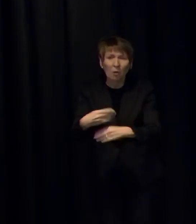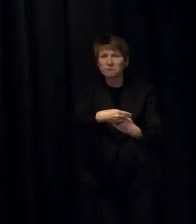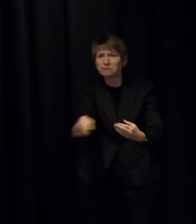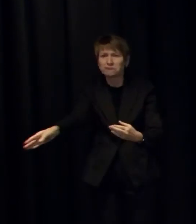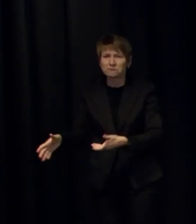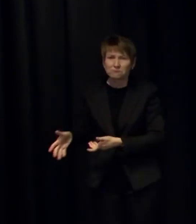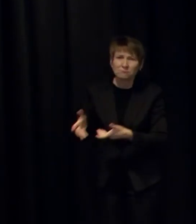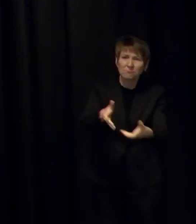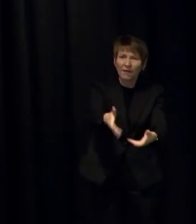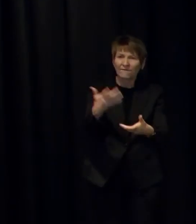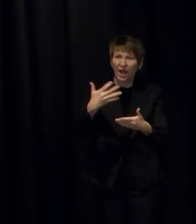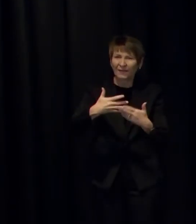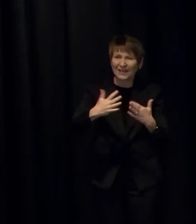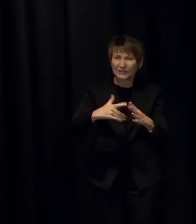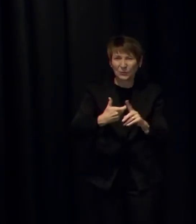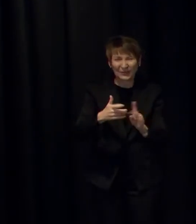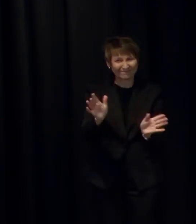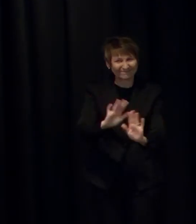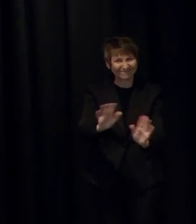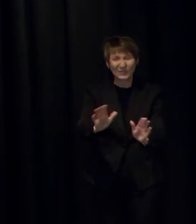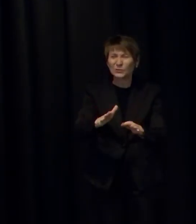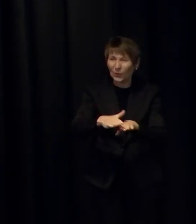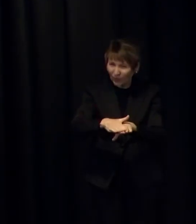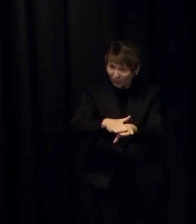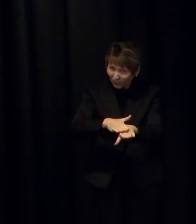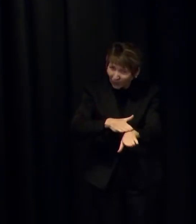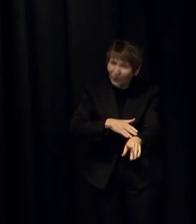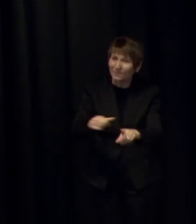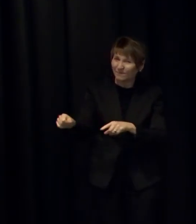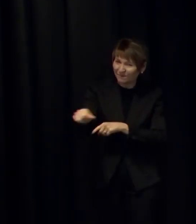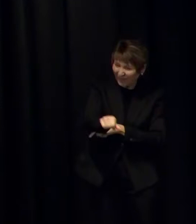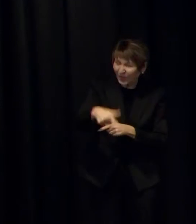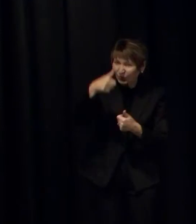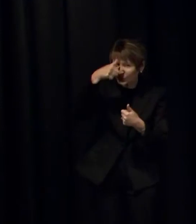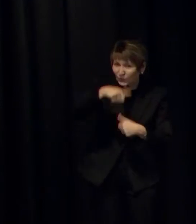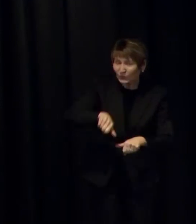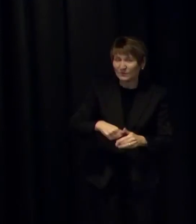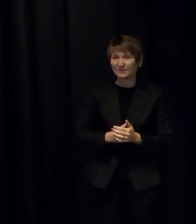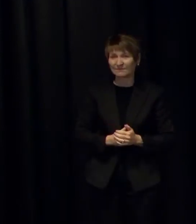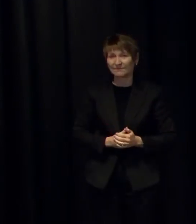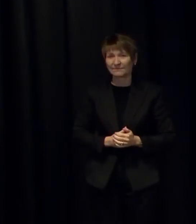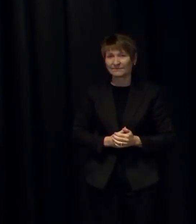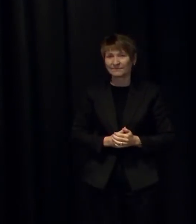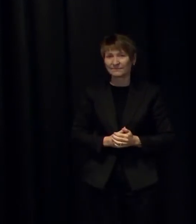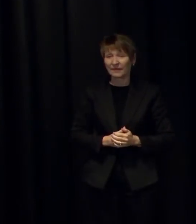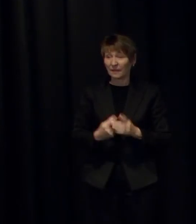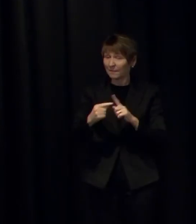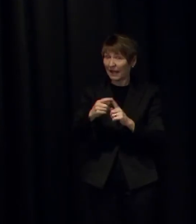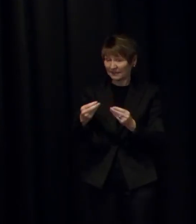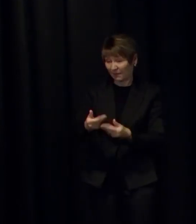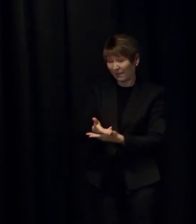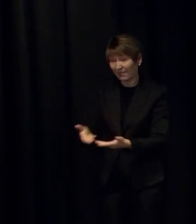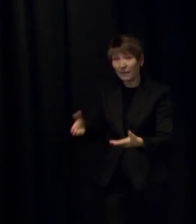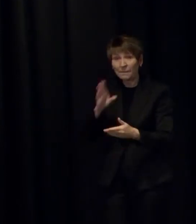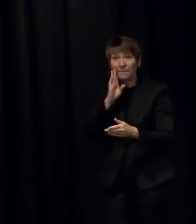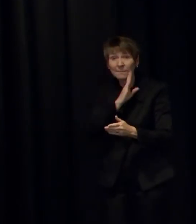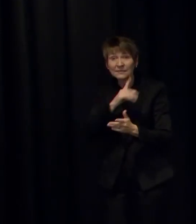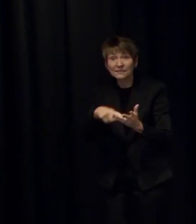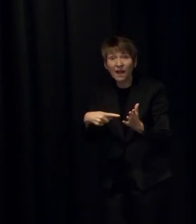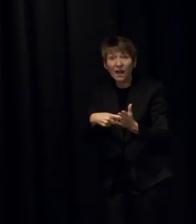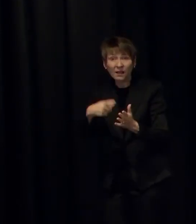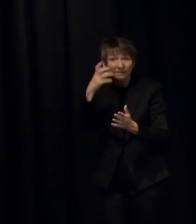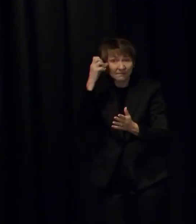that. Some of the announcements that the Deputy Premier made the other day about more mental health support, tutors being rolled over for another year, they've